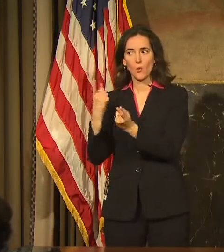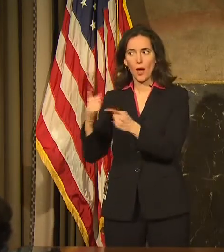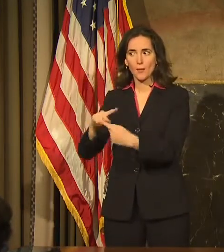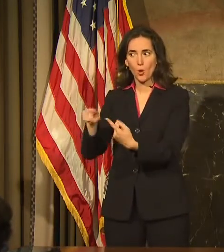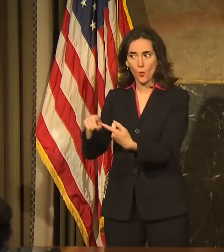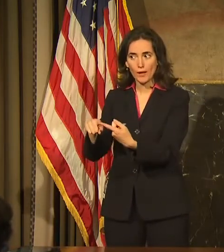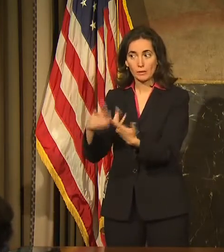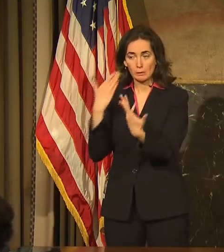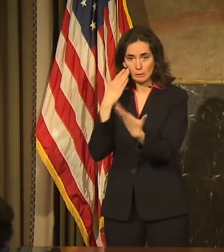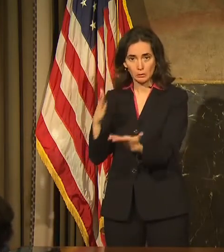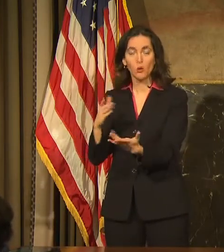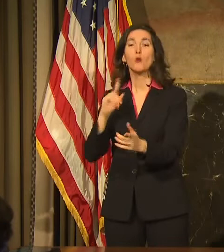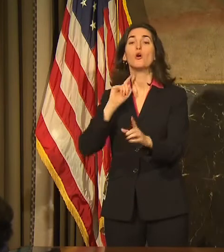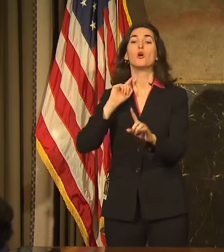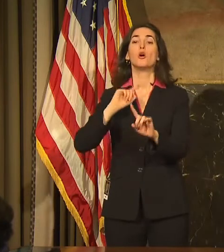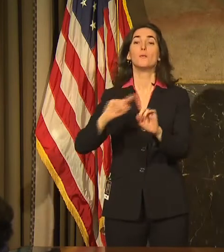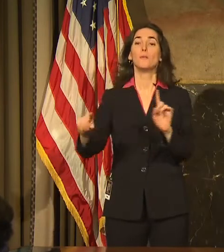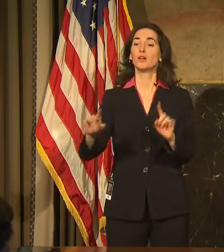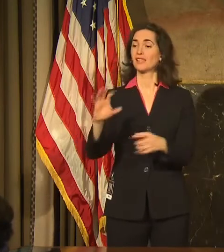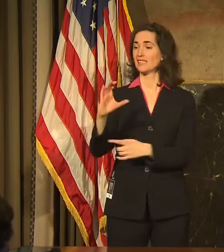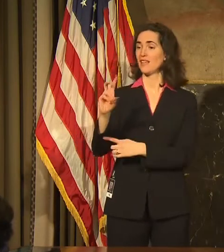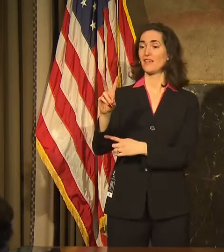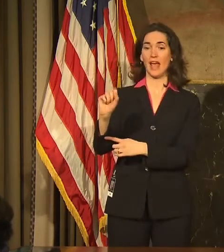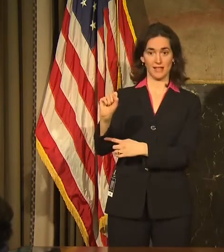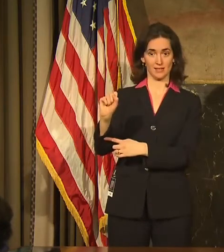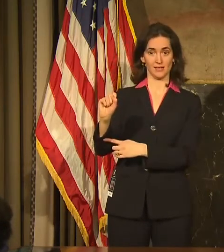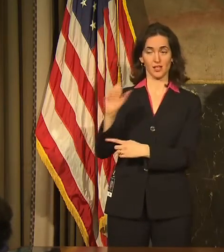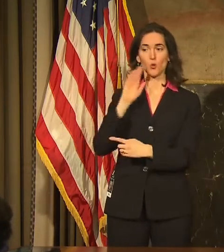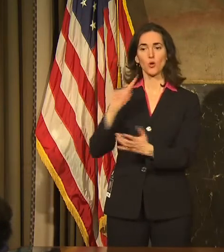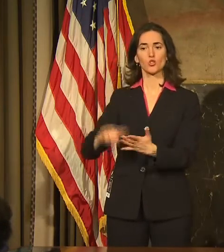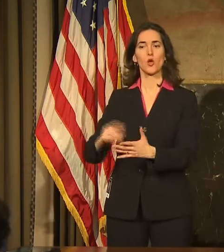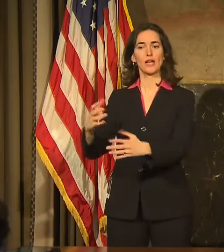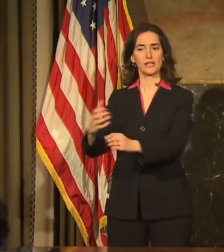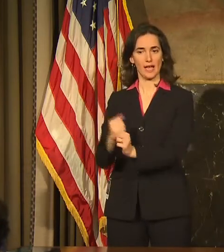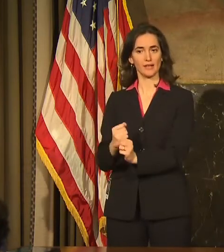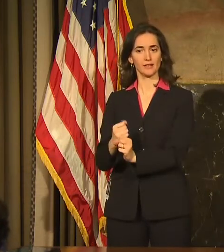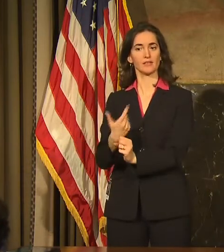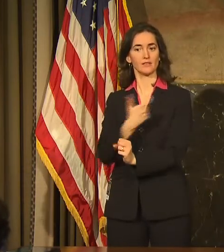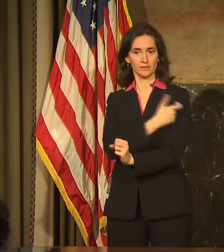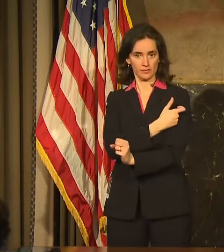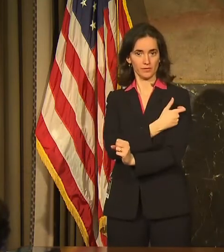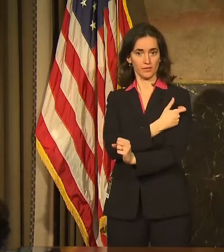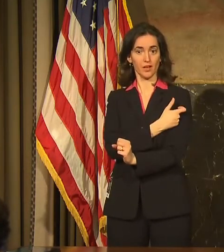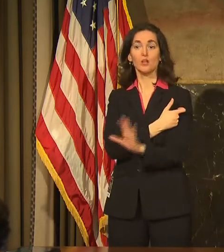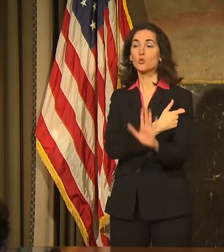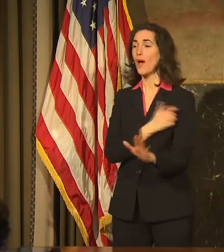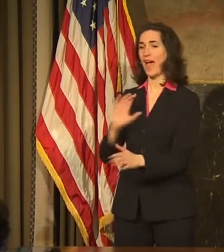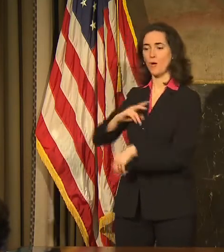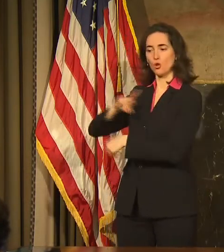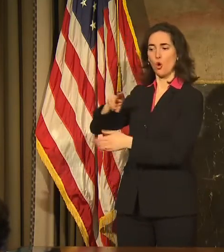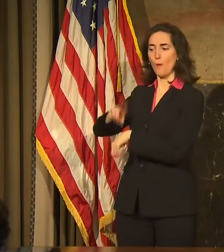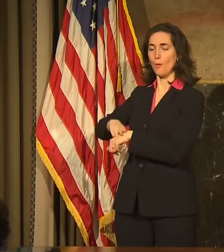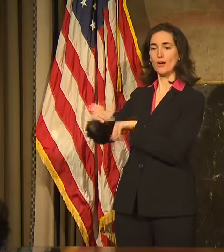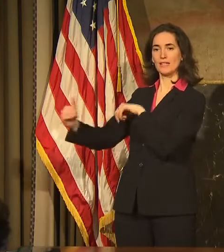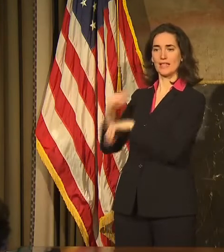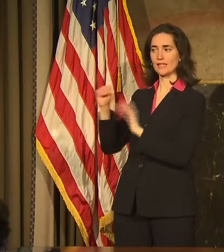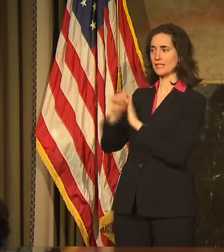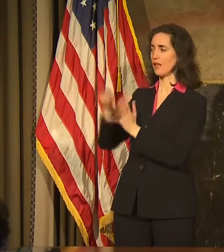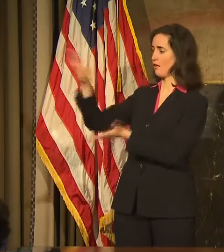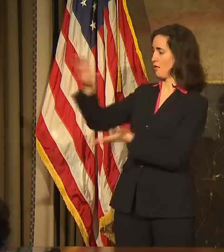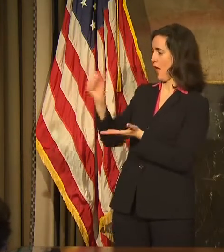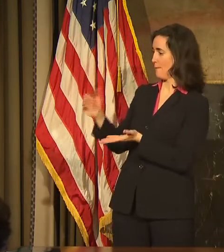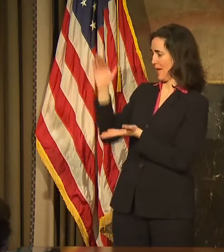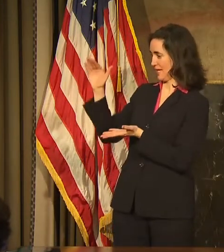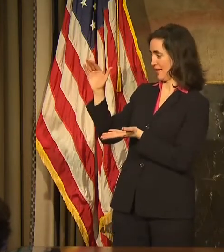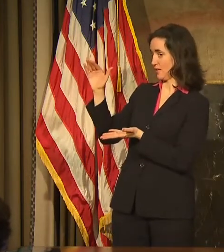will start to carry throughout the state through this federal partnership. Those are doses above and beyond what our normal allocation is,